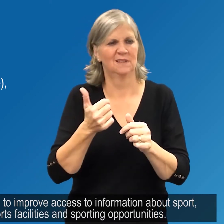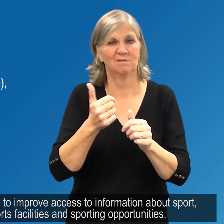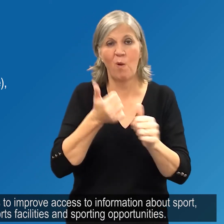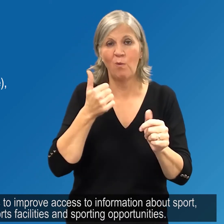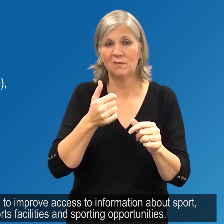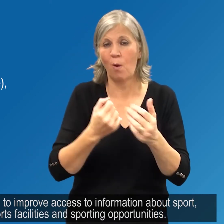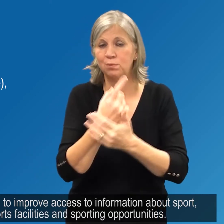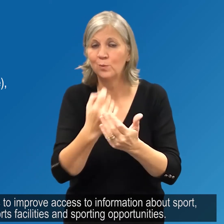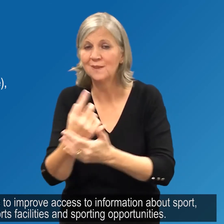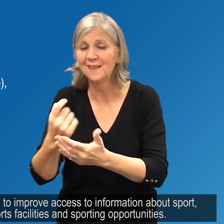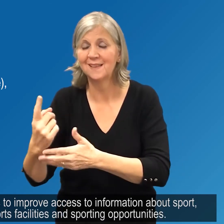opportunities.